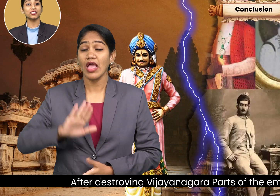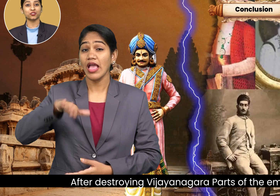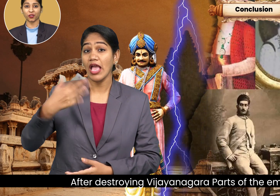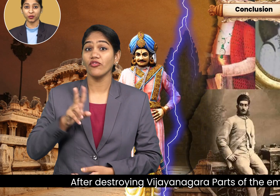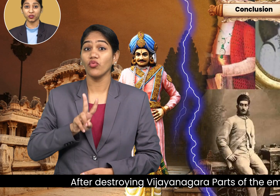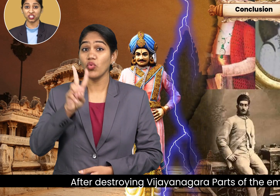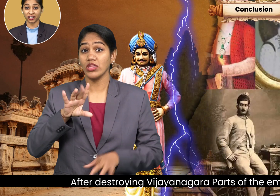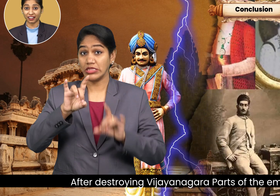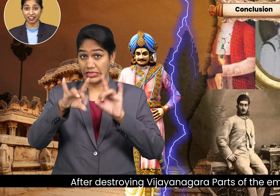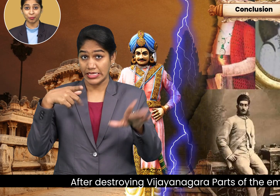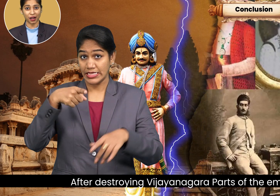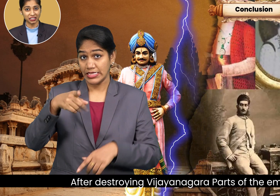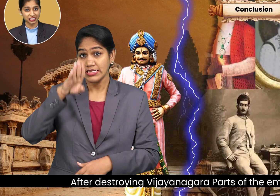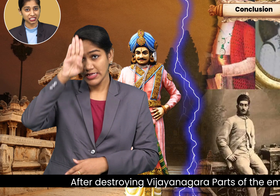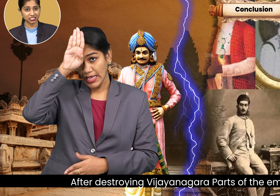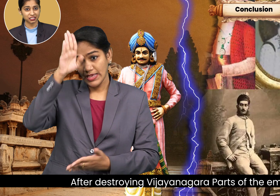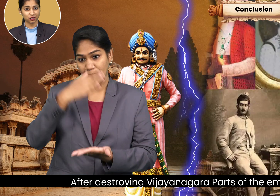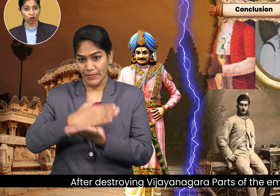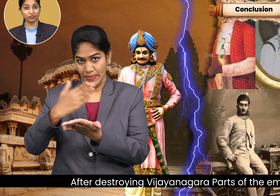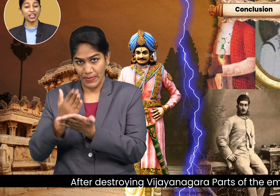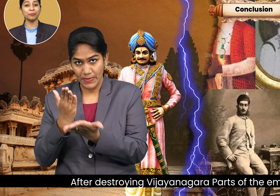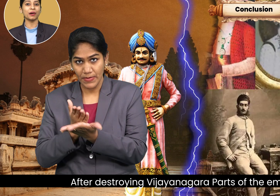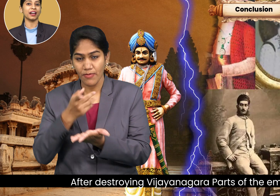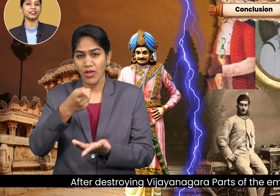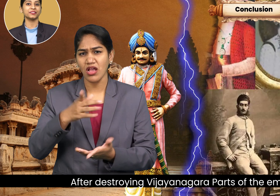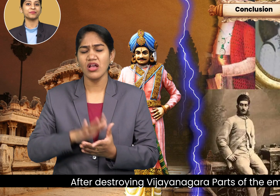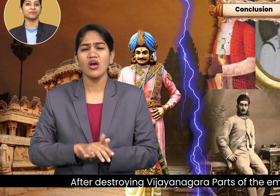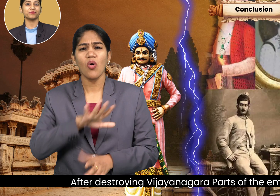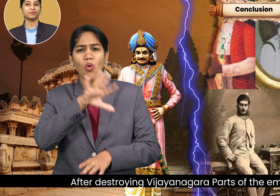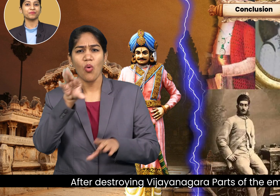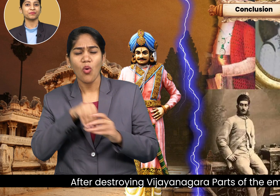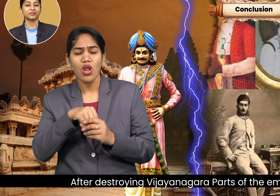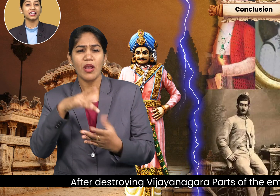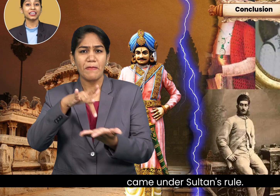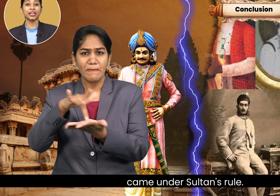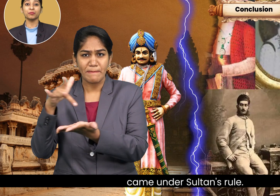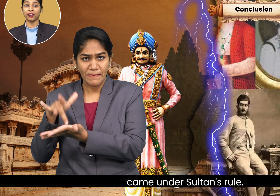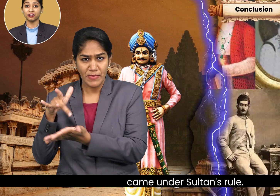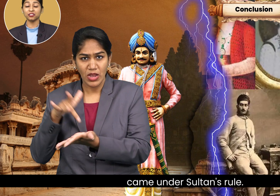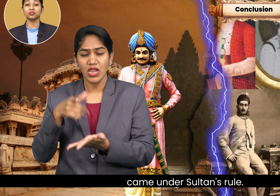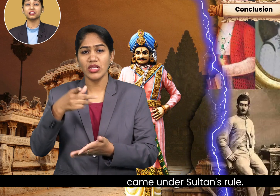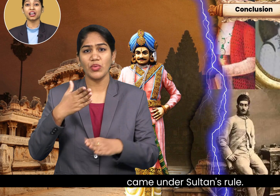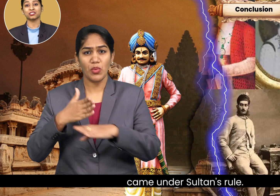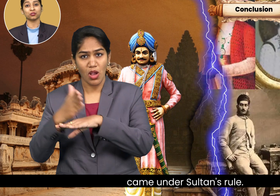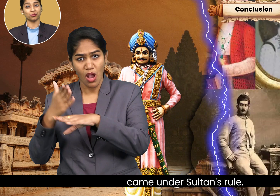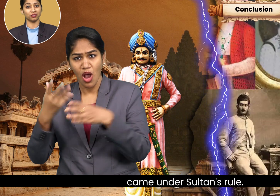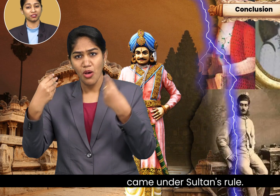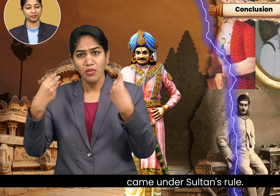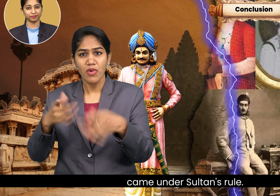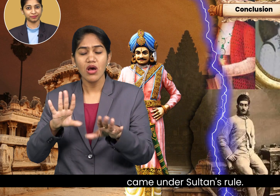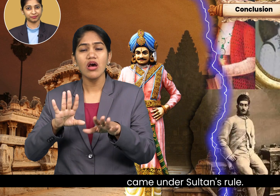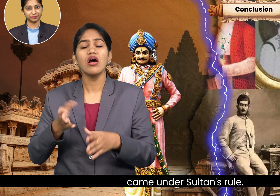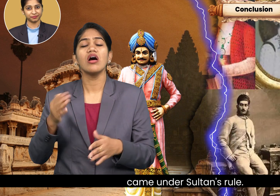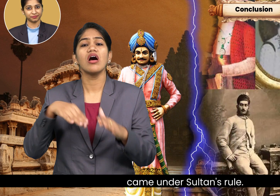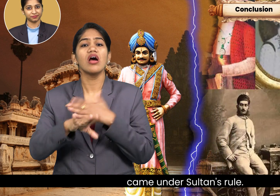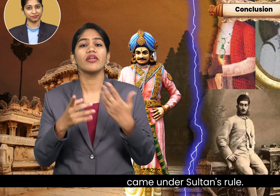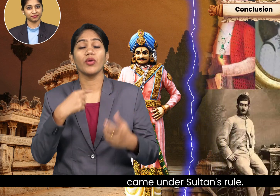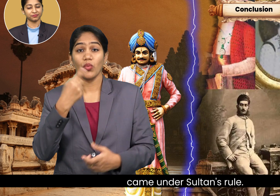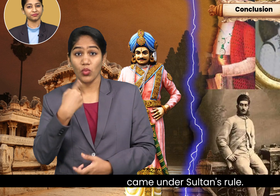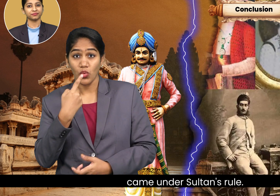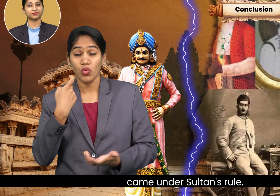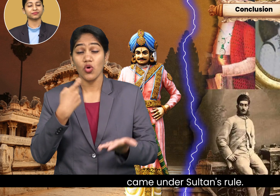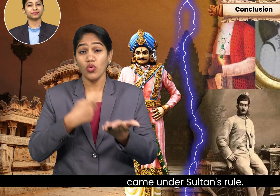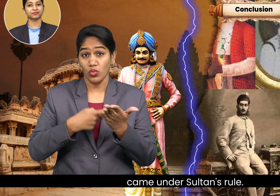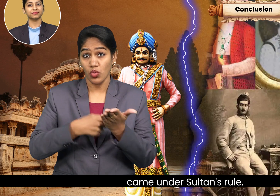After destroying Vijayanagara, parts of the empire came under Sultan's rule.